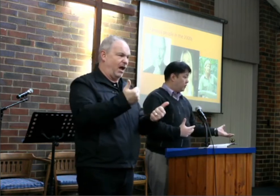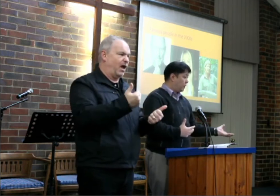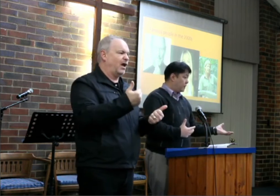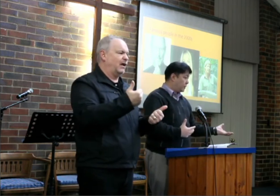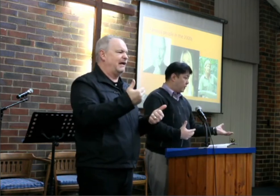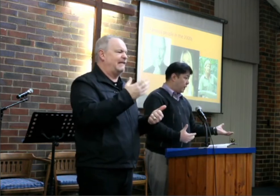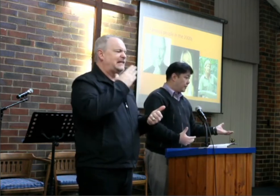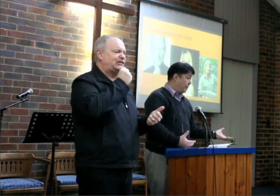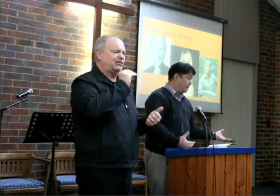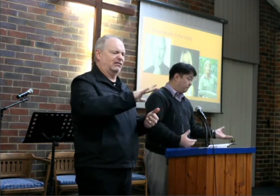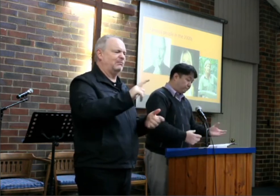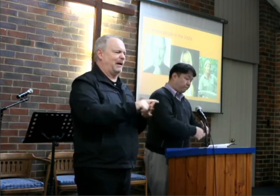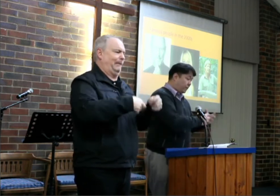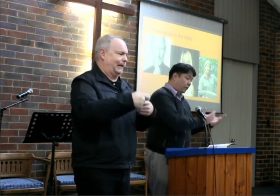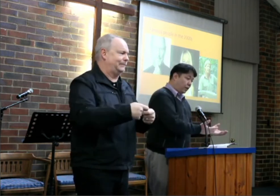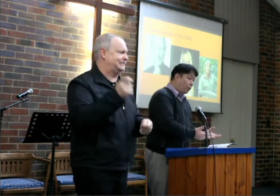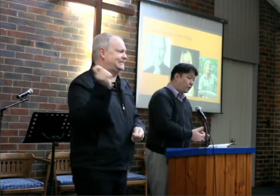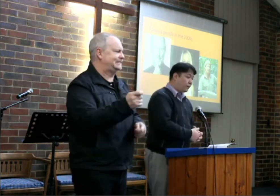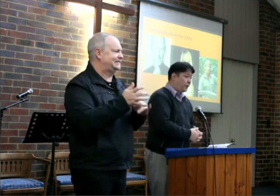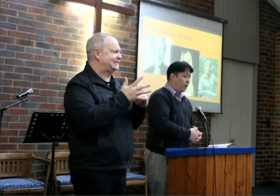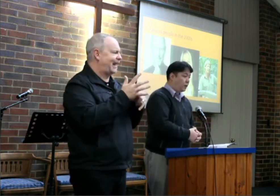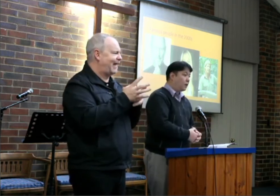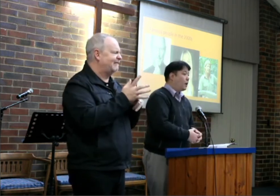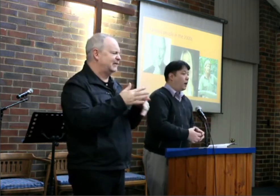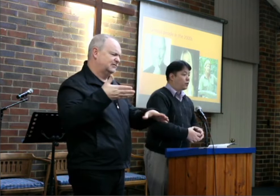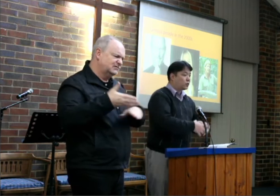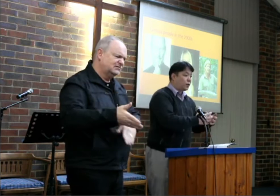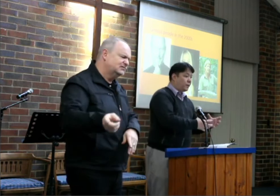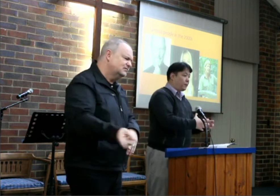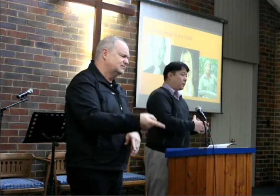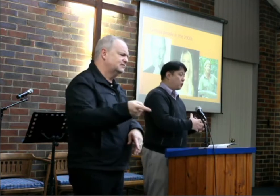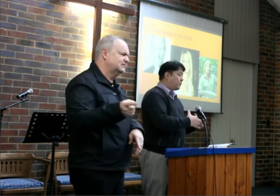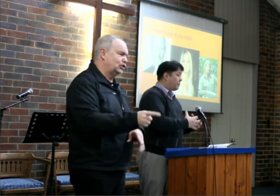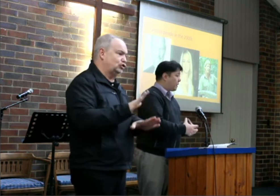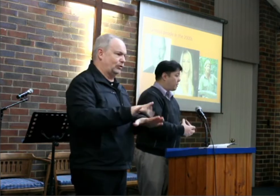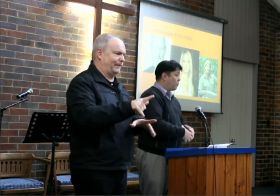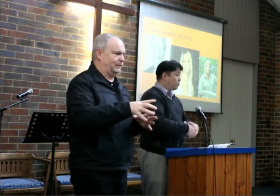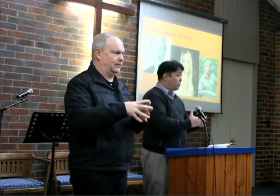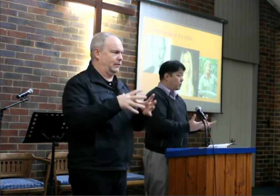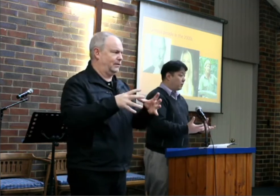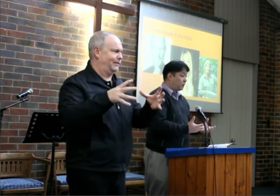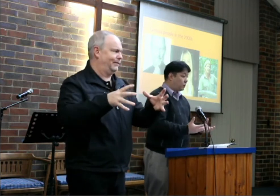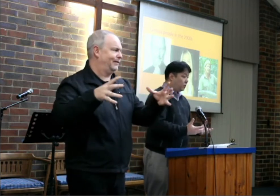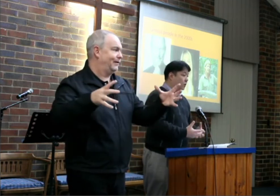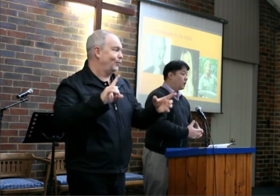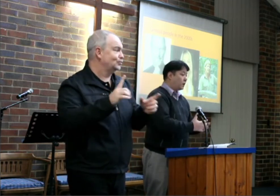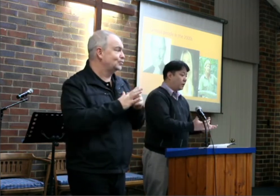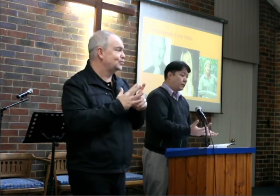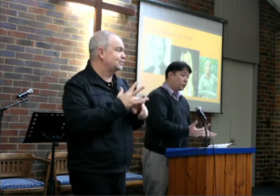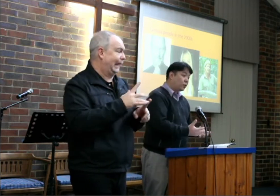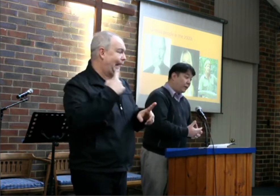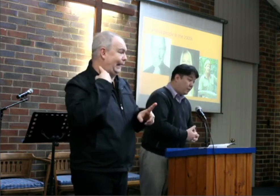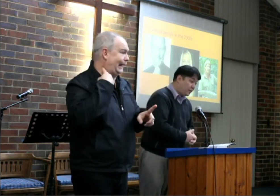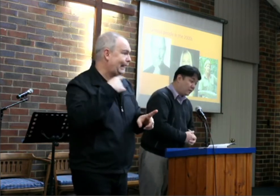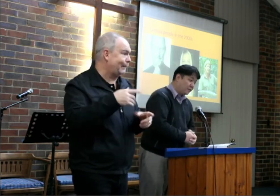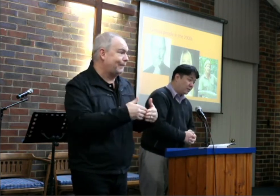in as slaves and worked them really hard. And to stop them becoming more numerous, what did he do? He killed